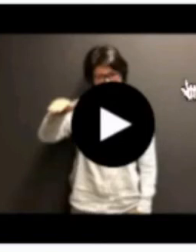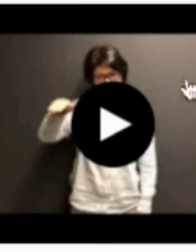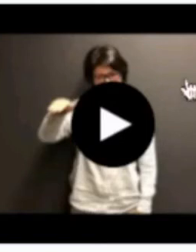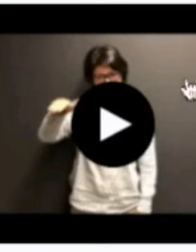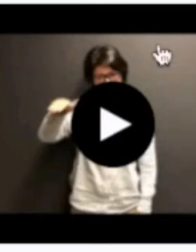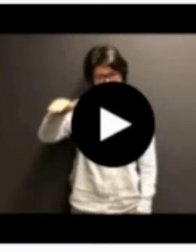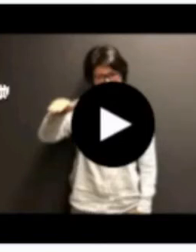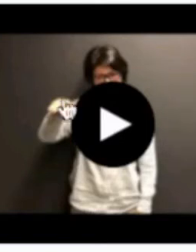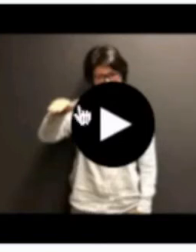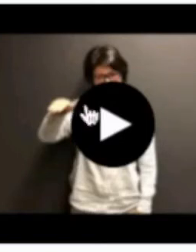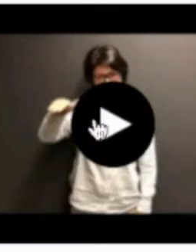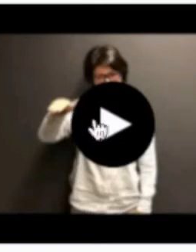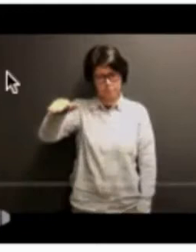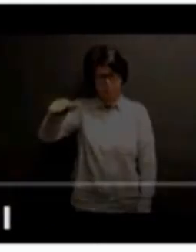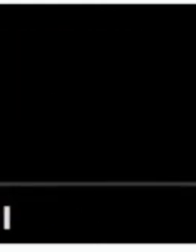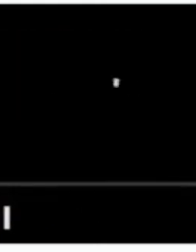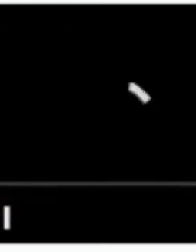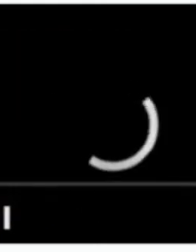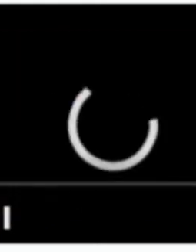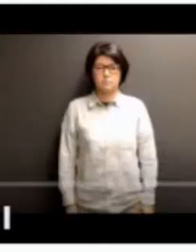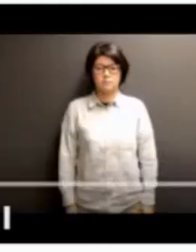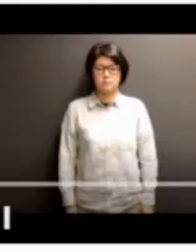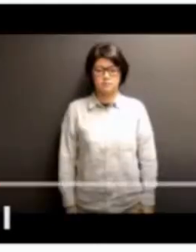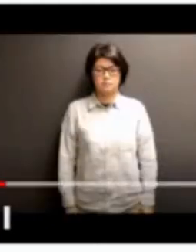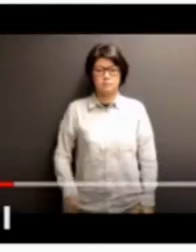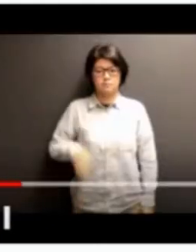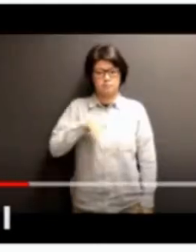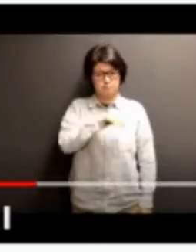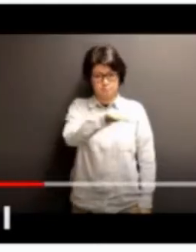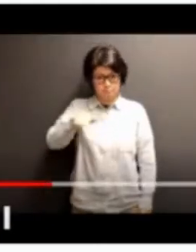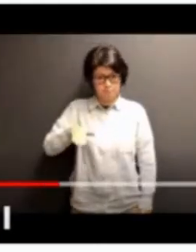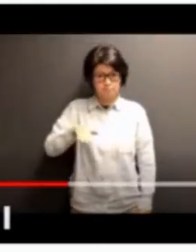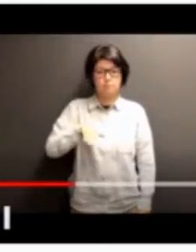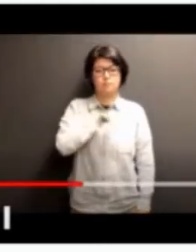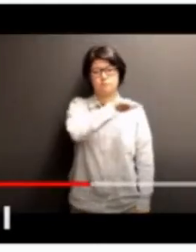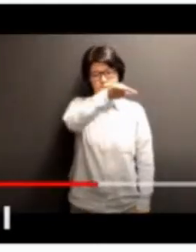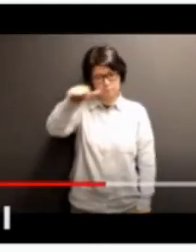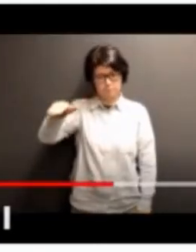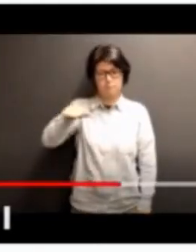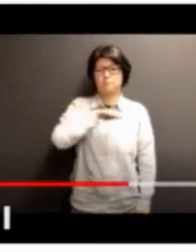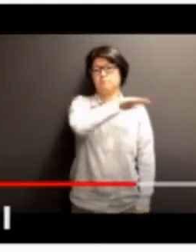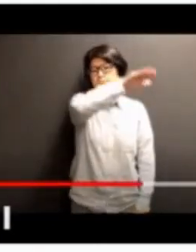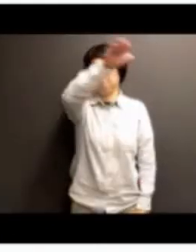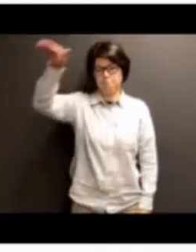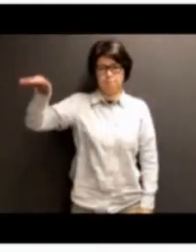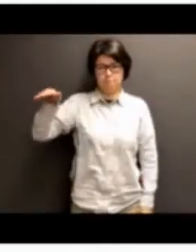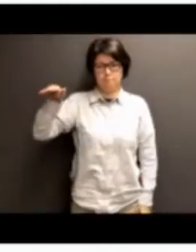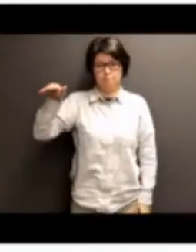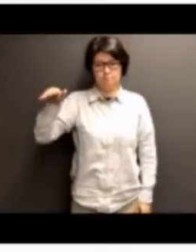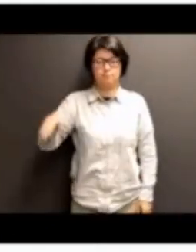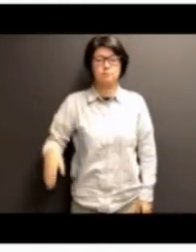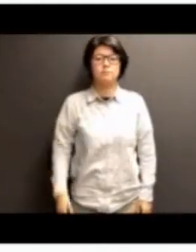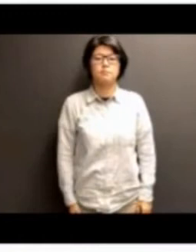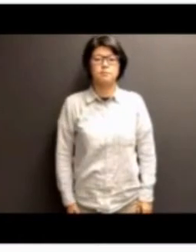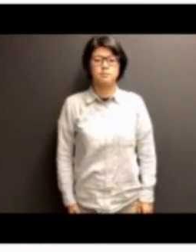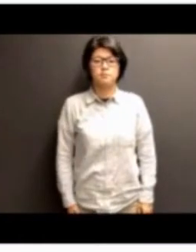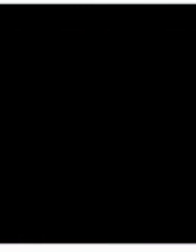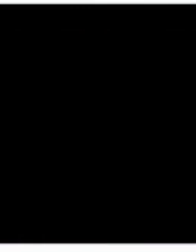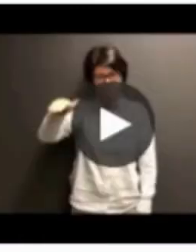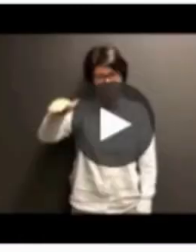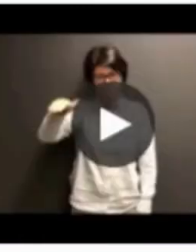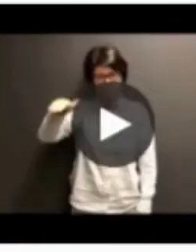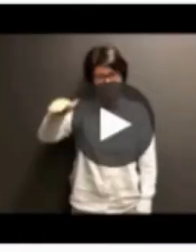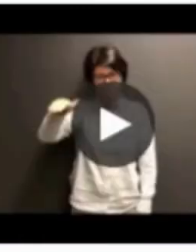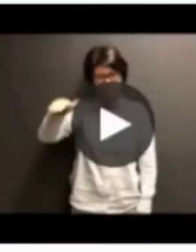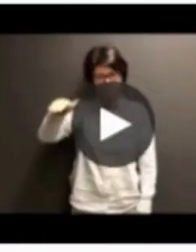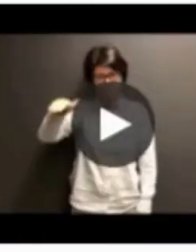are three unrelated sign languages. This is everyone down low versus everyone. And so this is